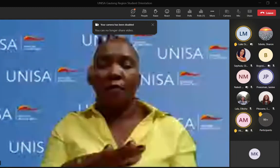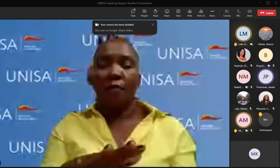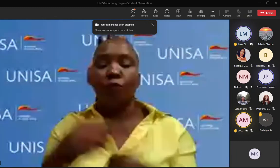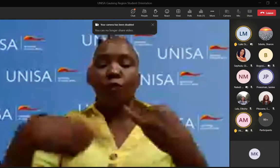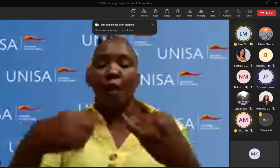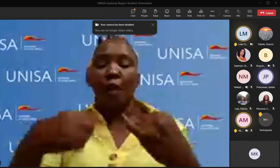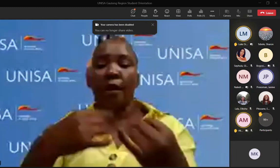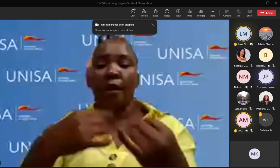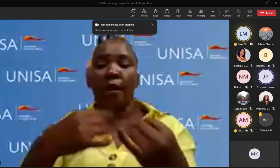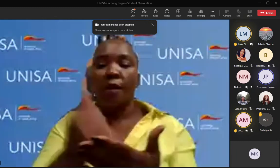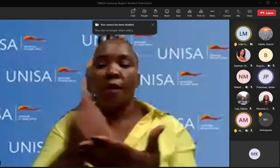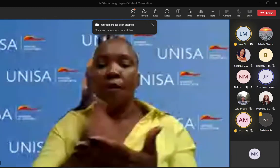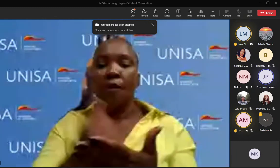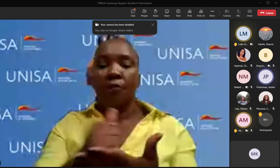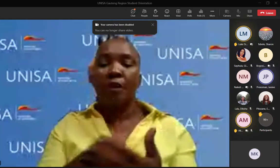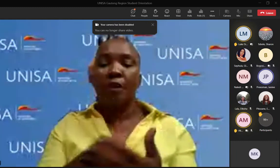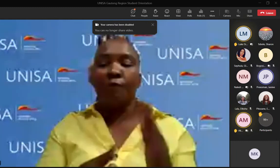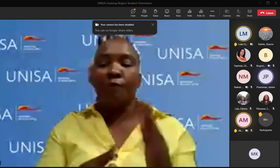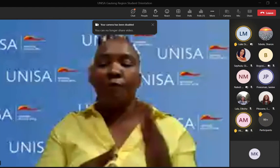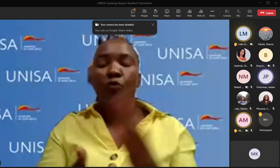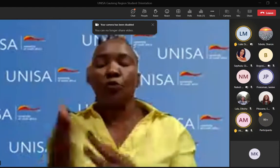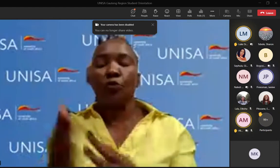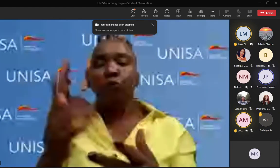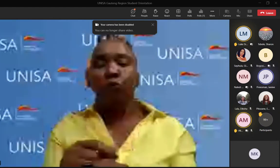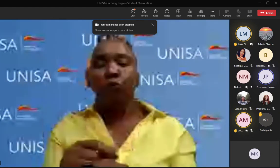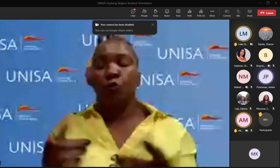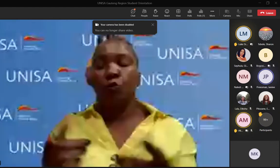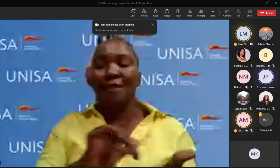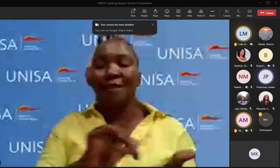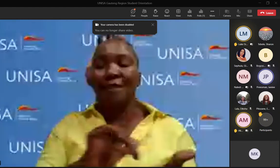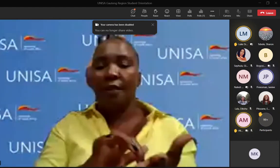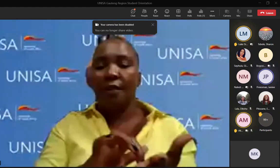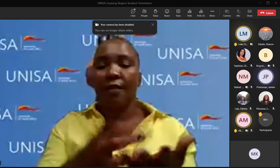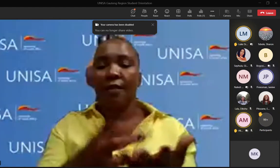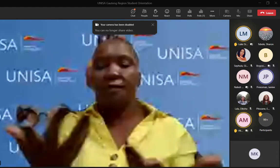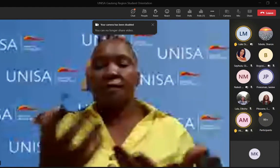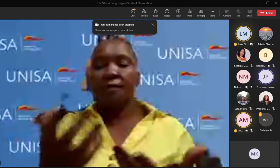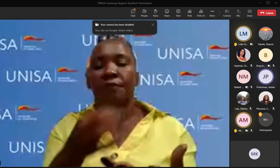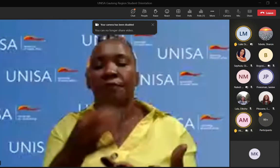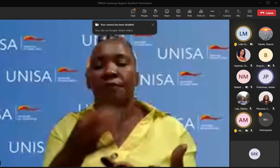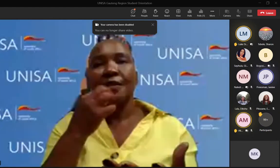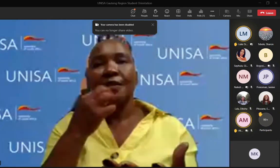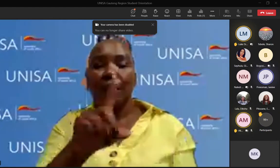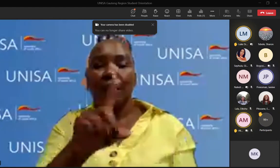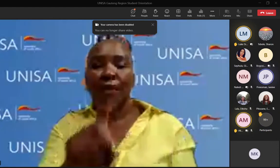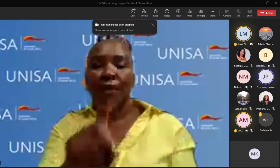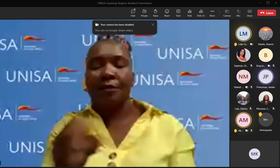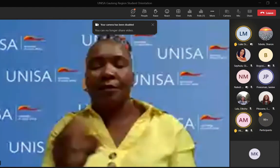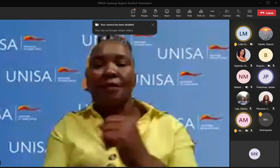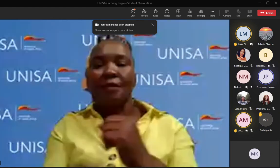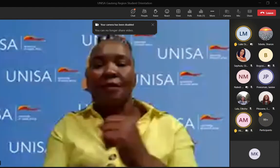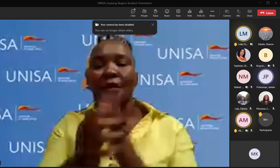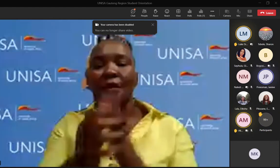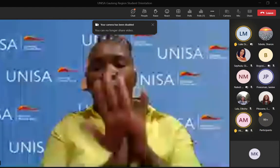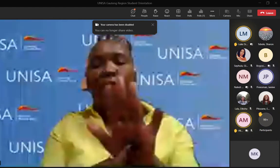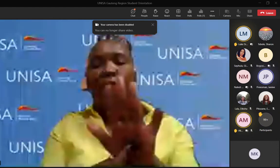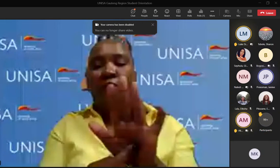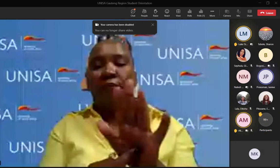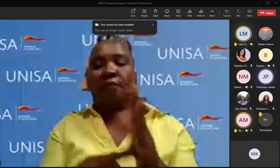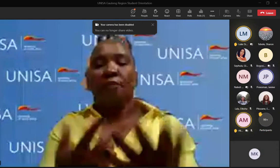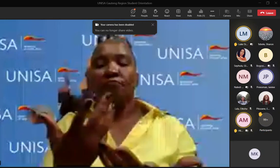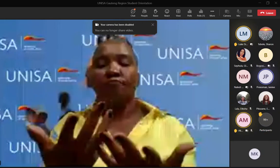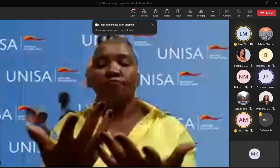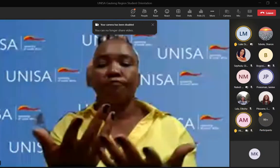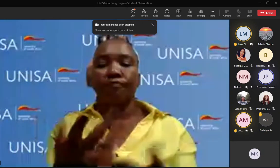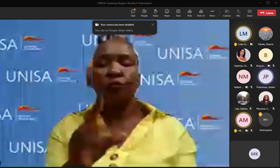to the center um if you say click on Sunny Side for example and use that as the center it will um show there you will